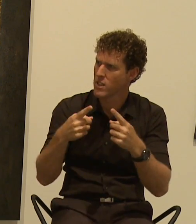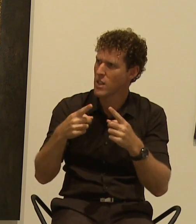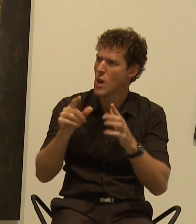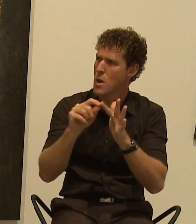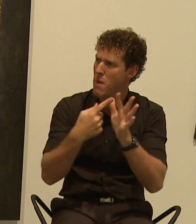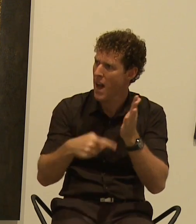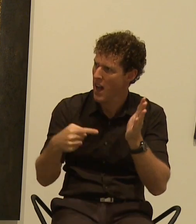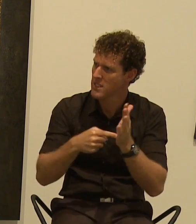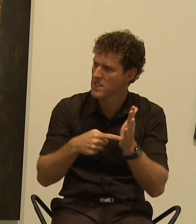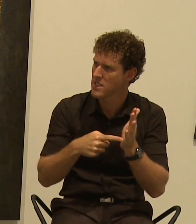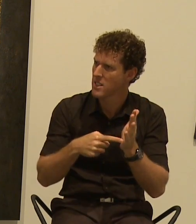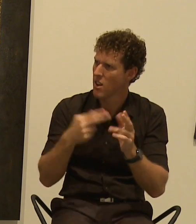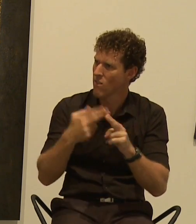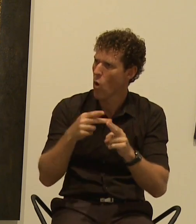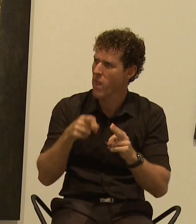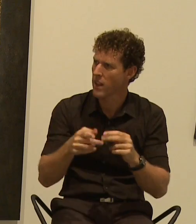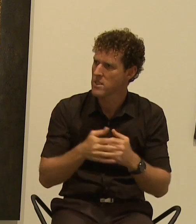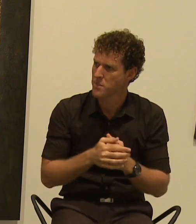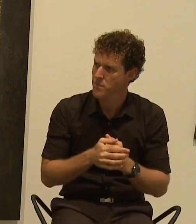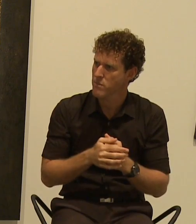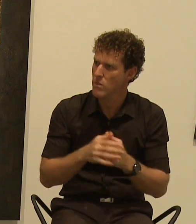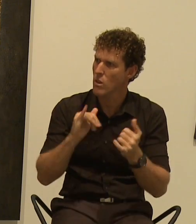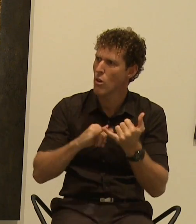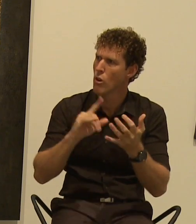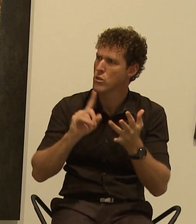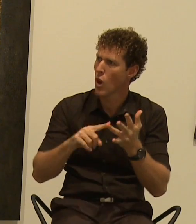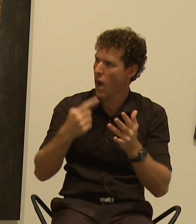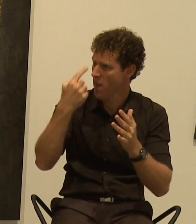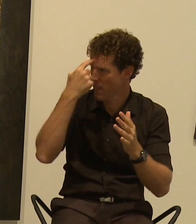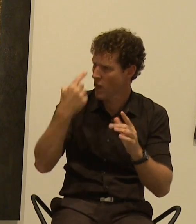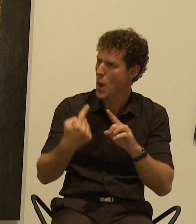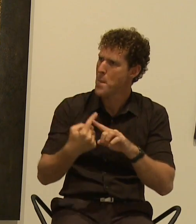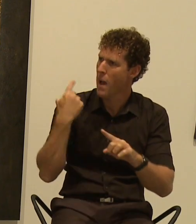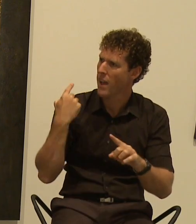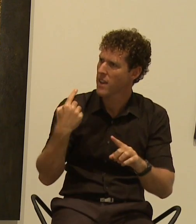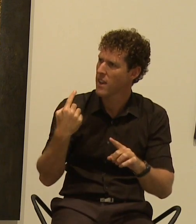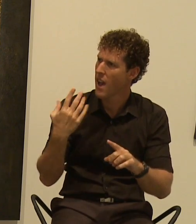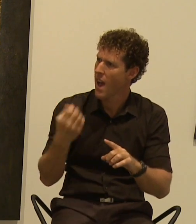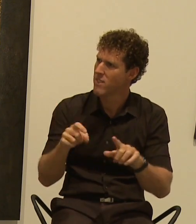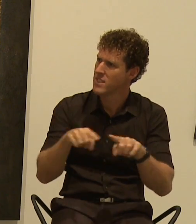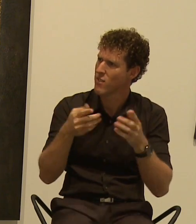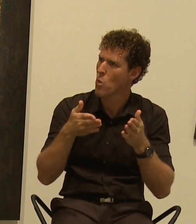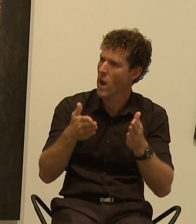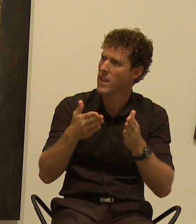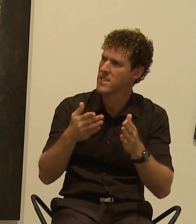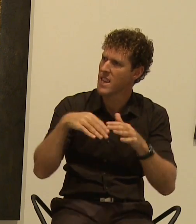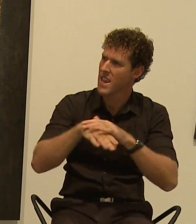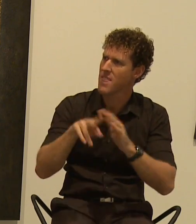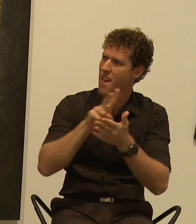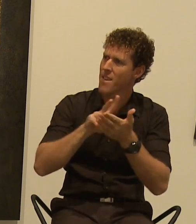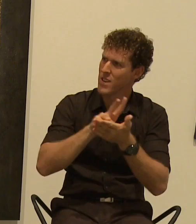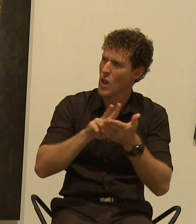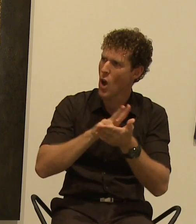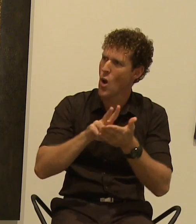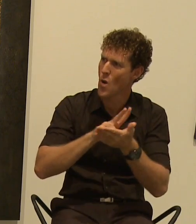other parts of that information? So I think the video installation is kind of, well,